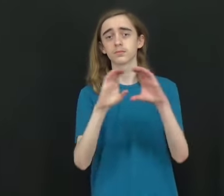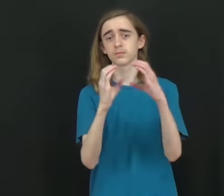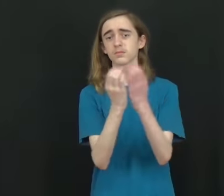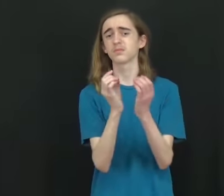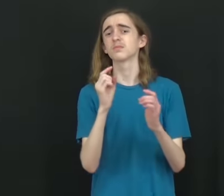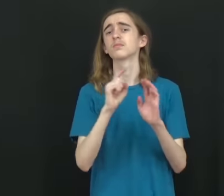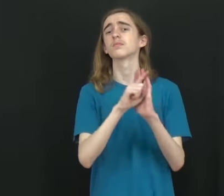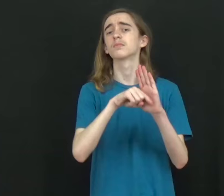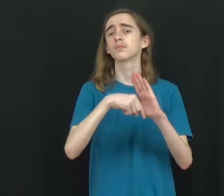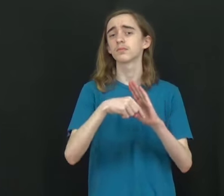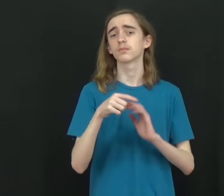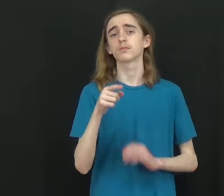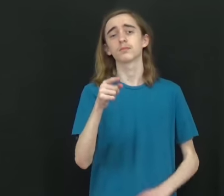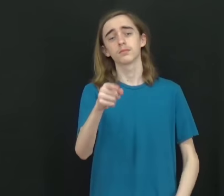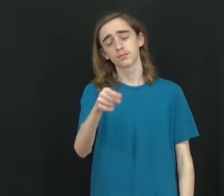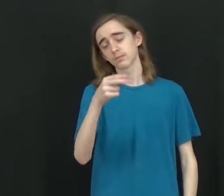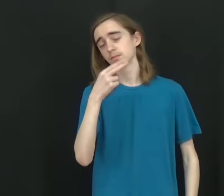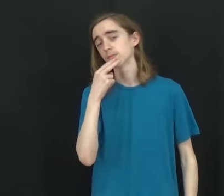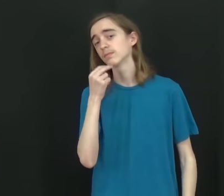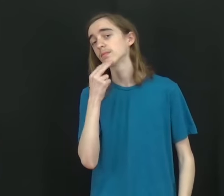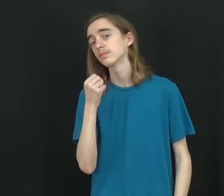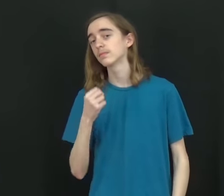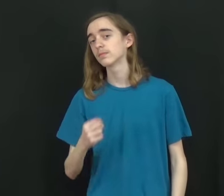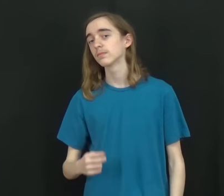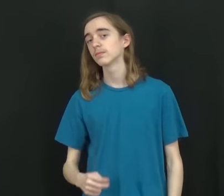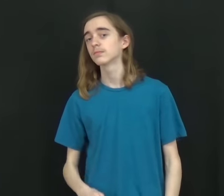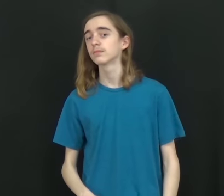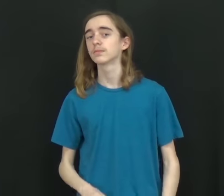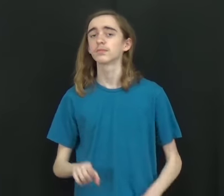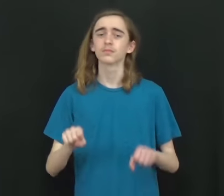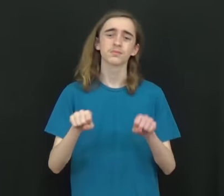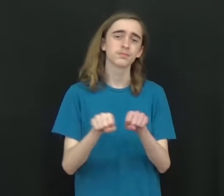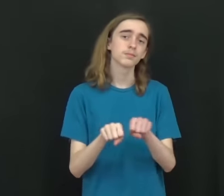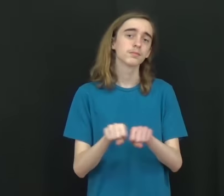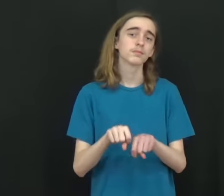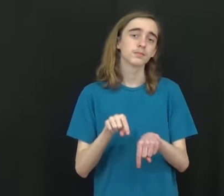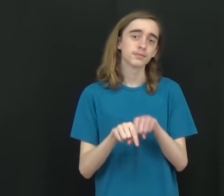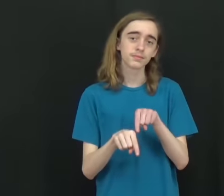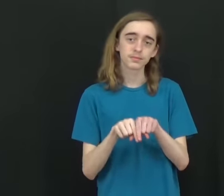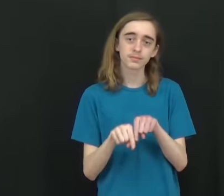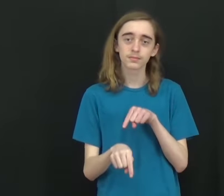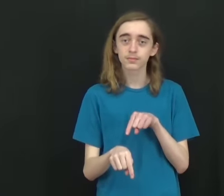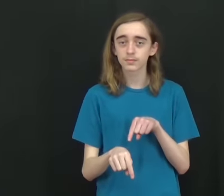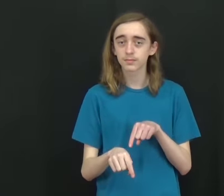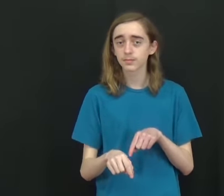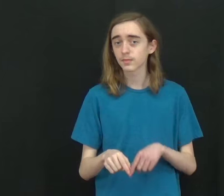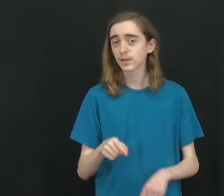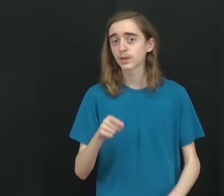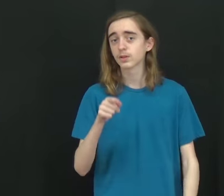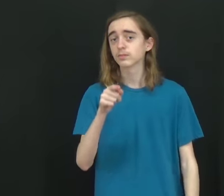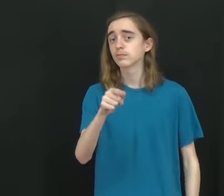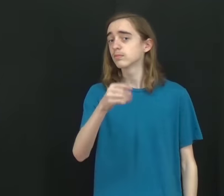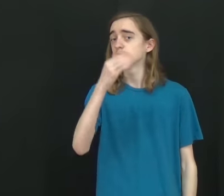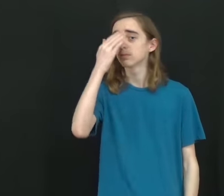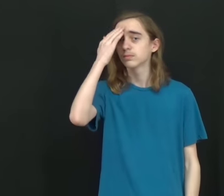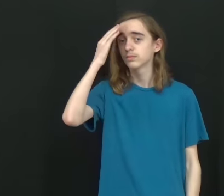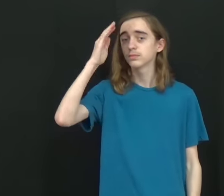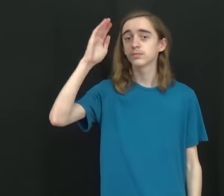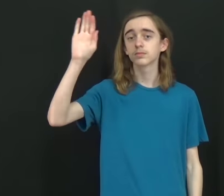in half an hour. Oh, how she rocks in cats and tube socks. She doesn't know